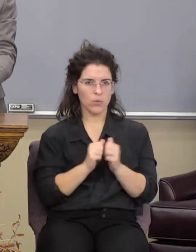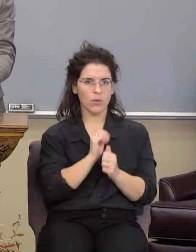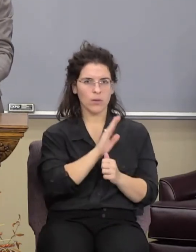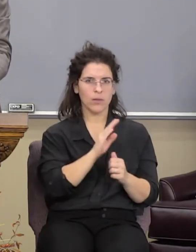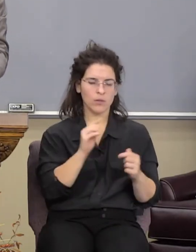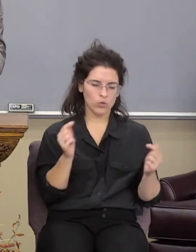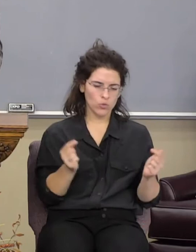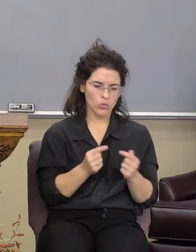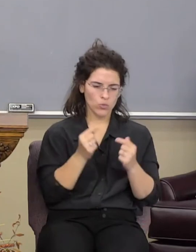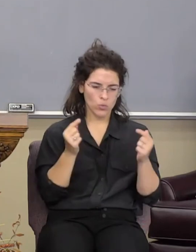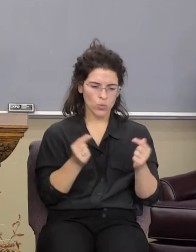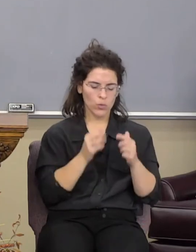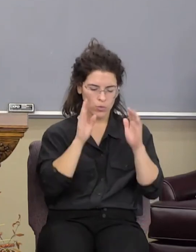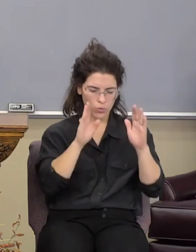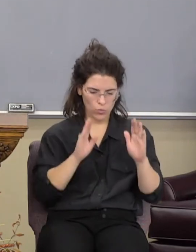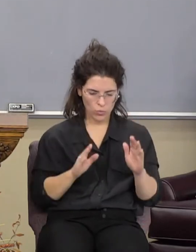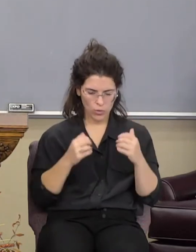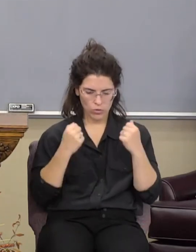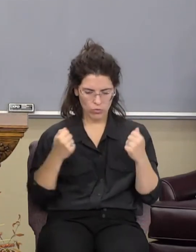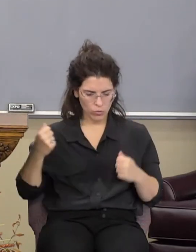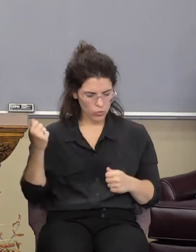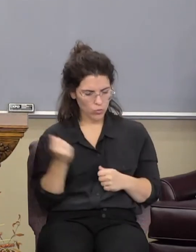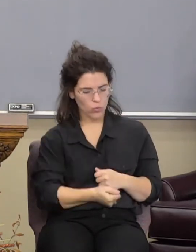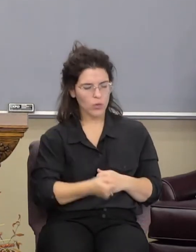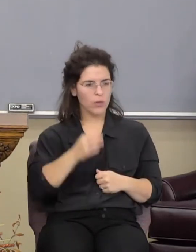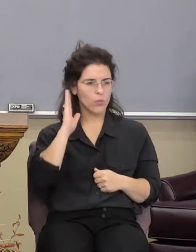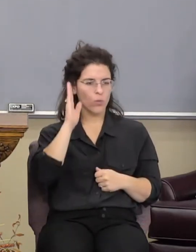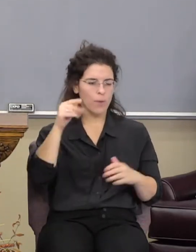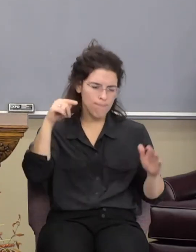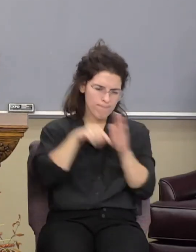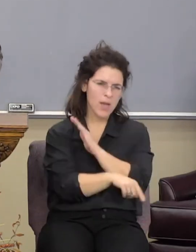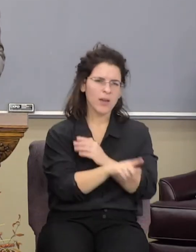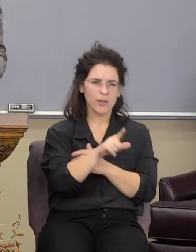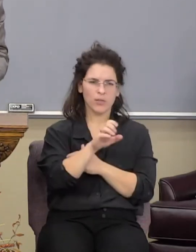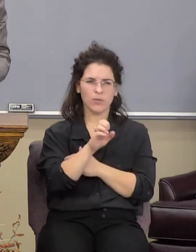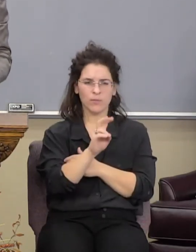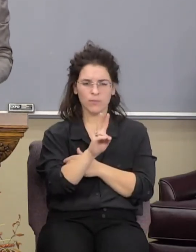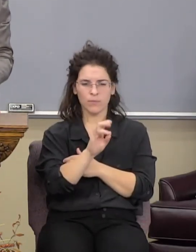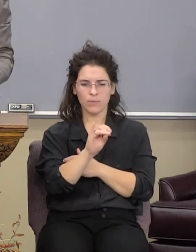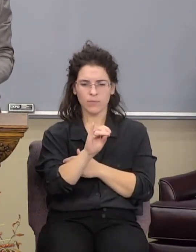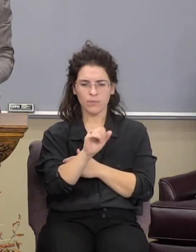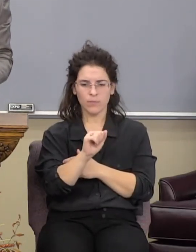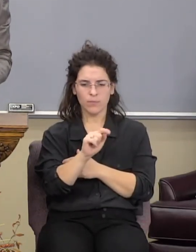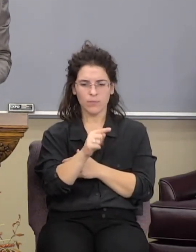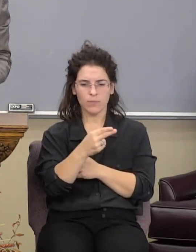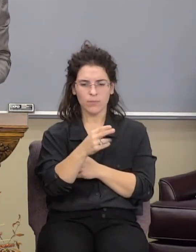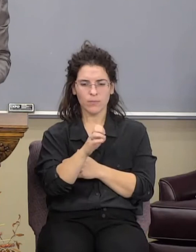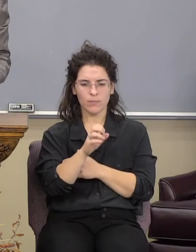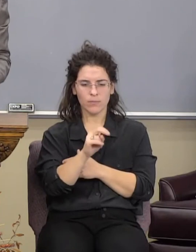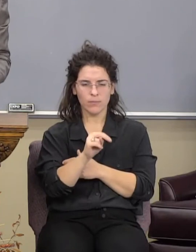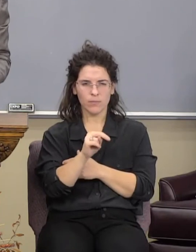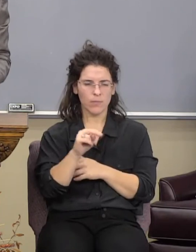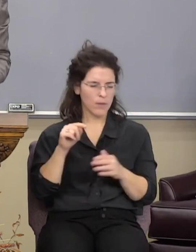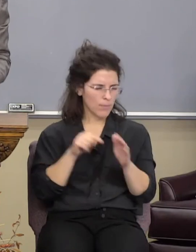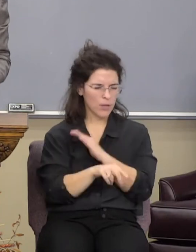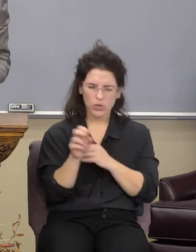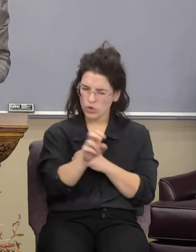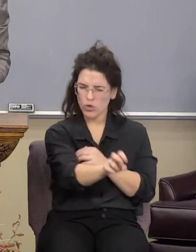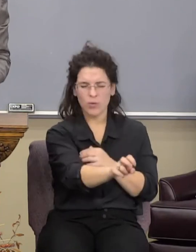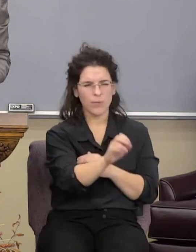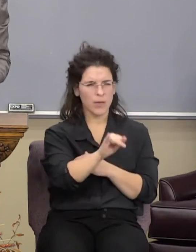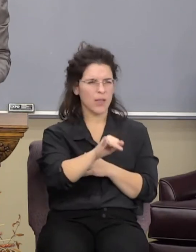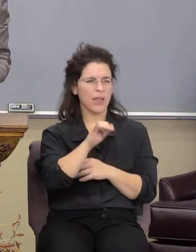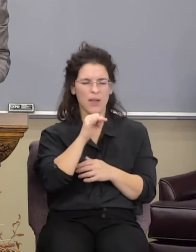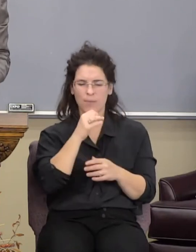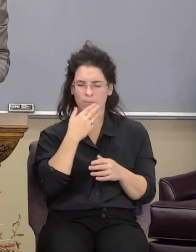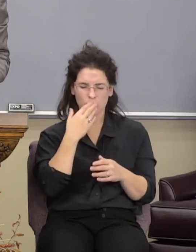and great and strong sword shall punish Leviathan, the piercing serpent, even Leviathan, that crooked